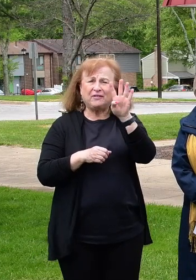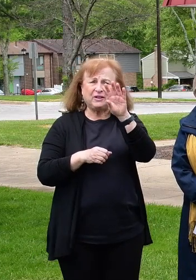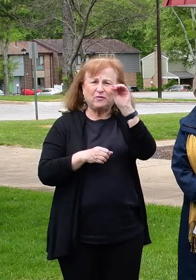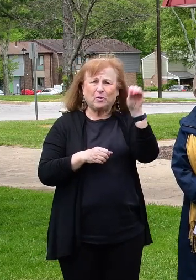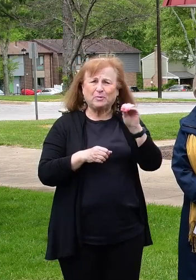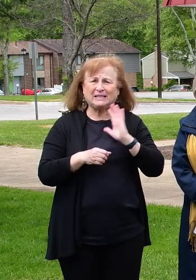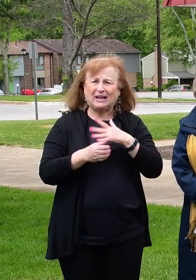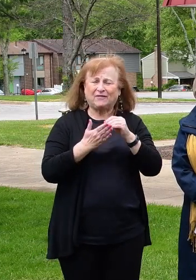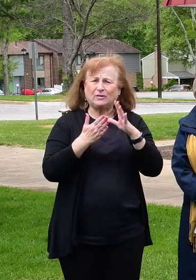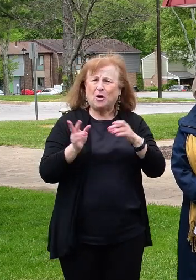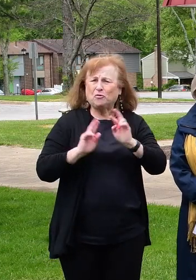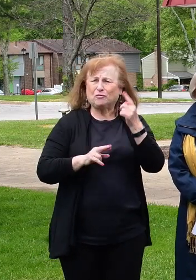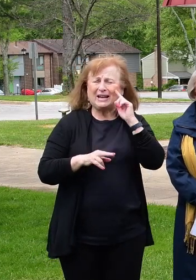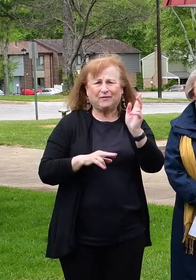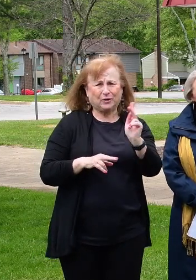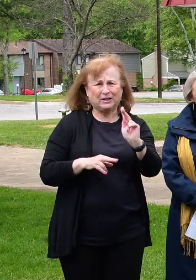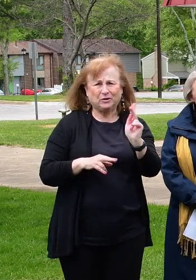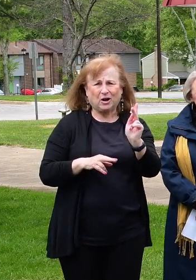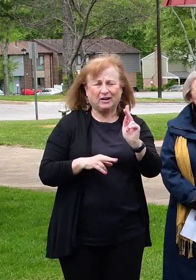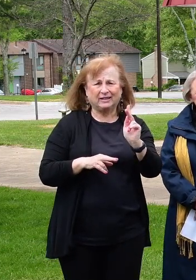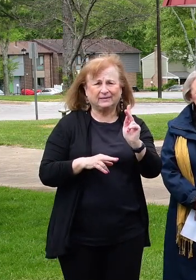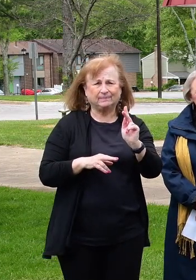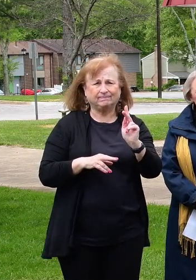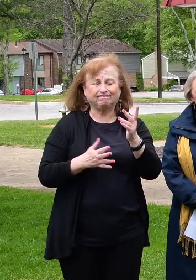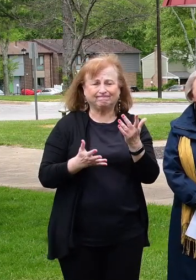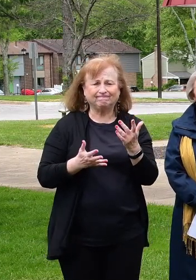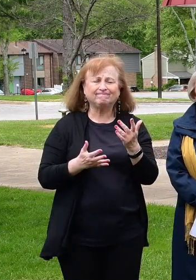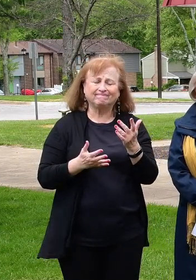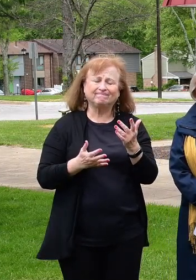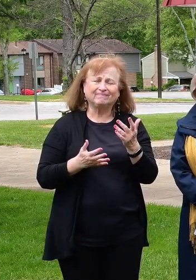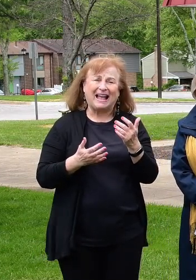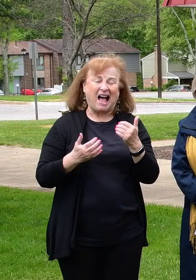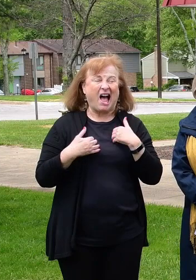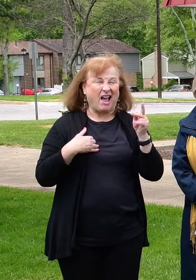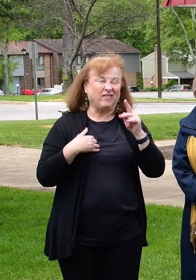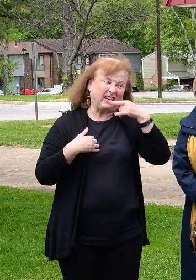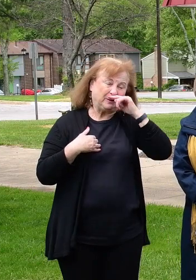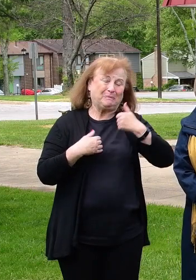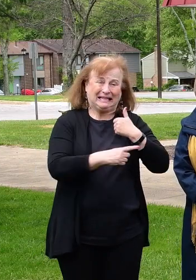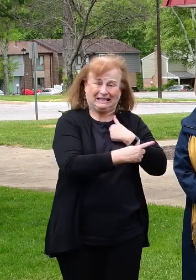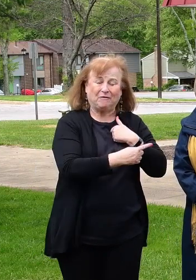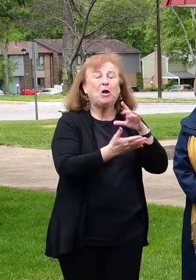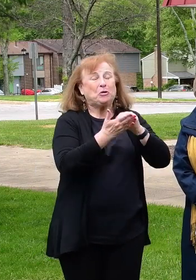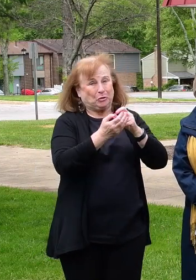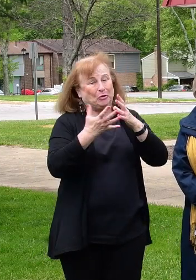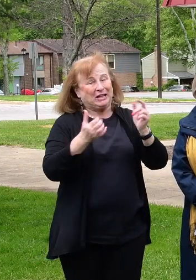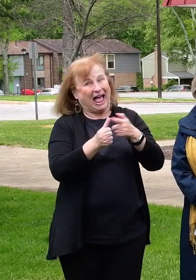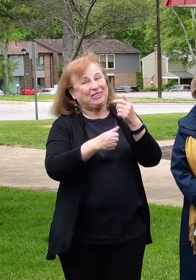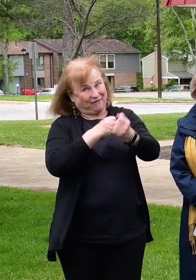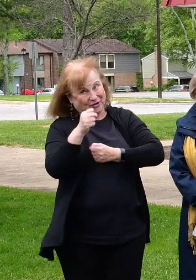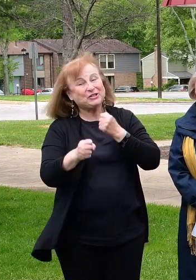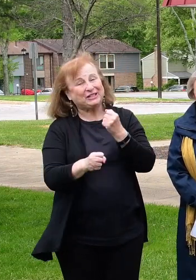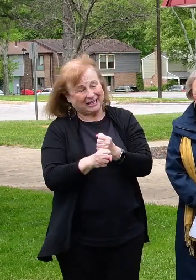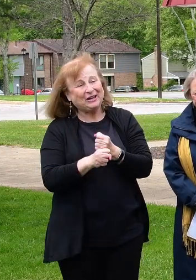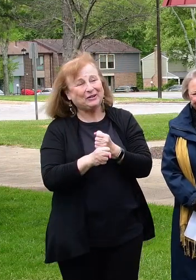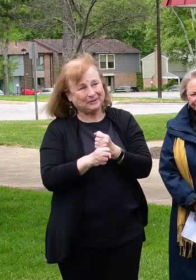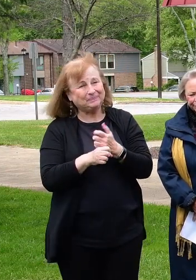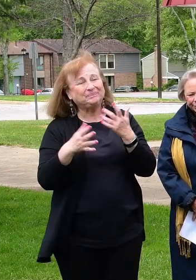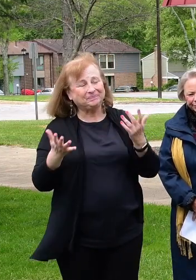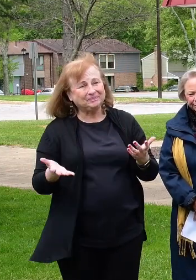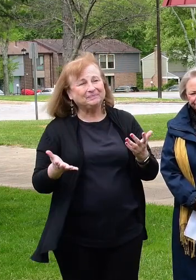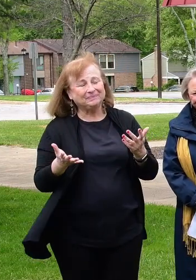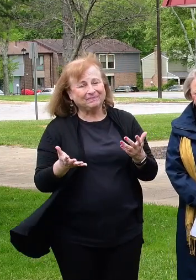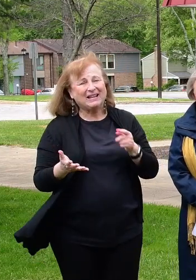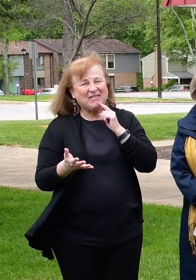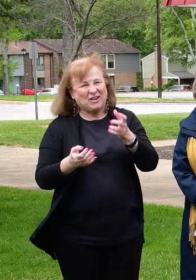our students were ready for kindergarten. And I have a kindergartner. You learn a lot that first year.